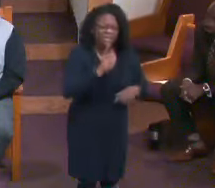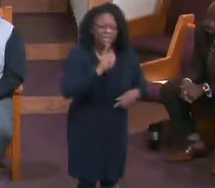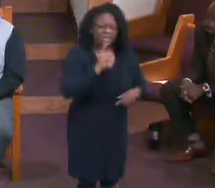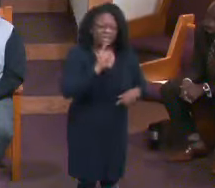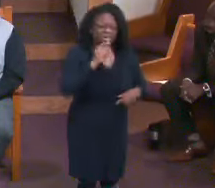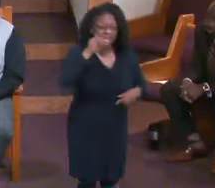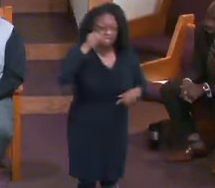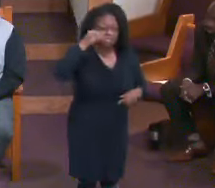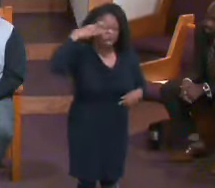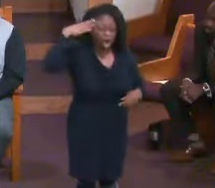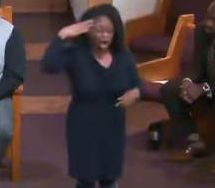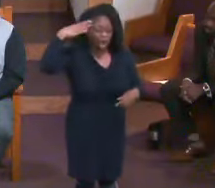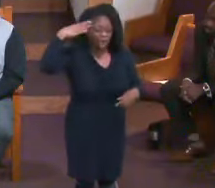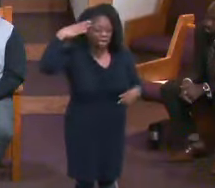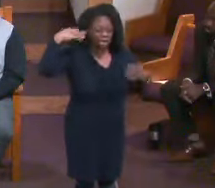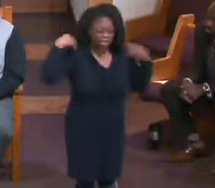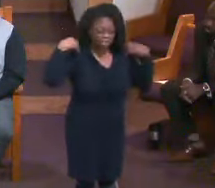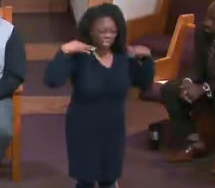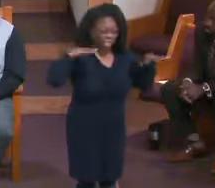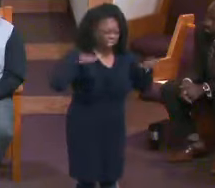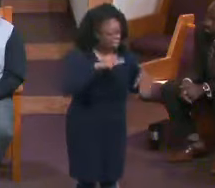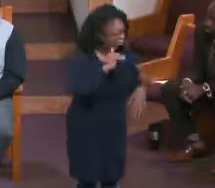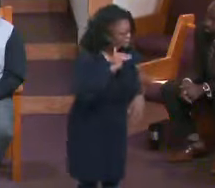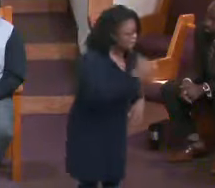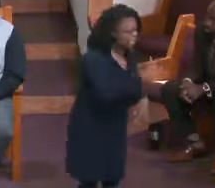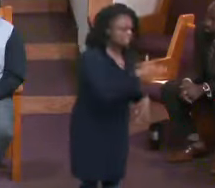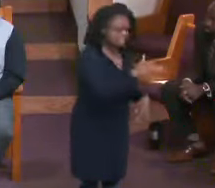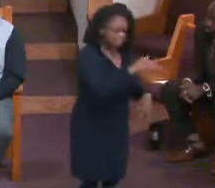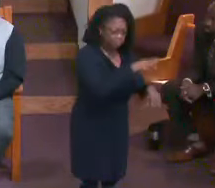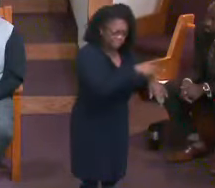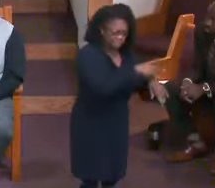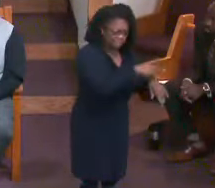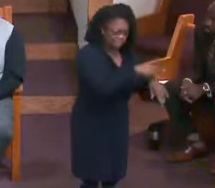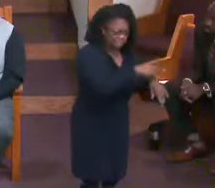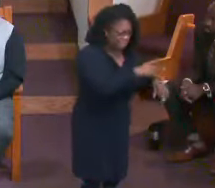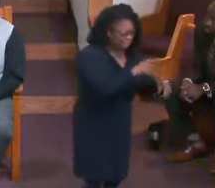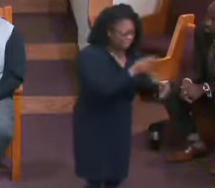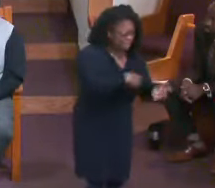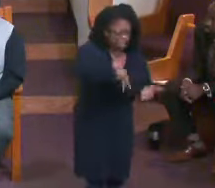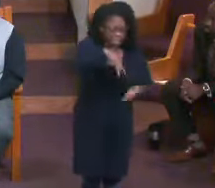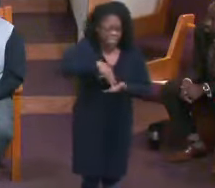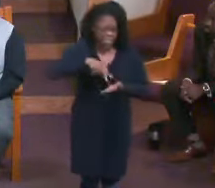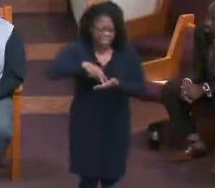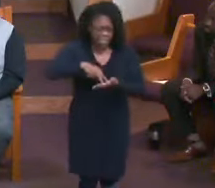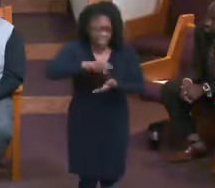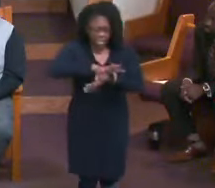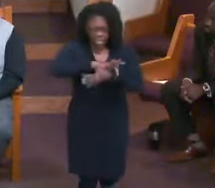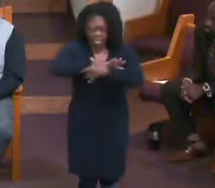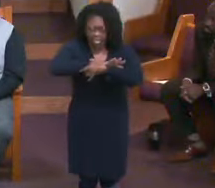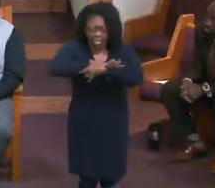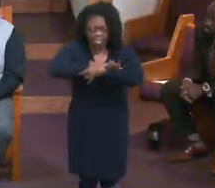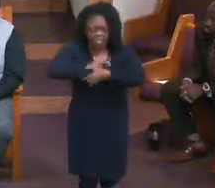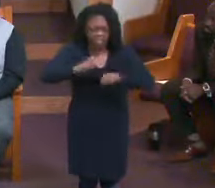on. The angel hits Peter. He gets up, and the chains fall off.